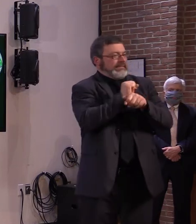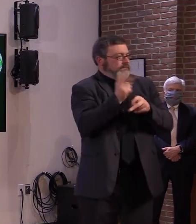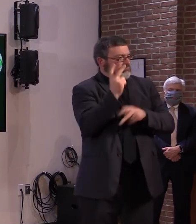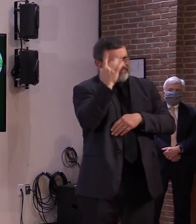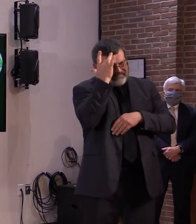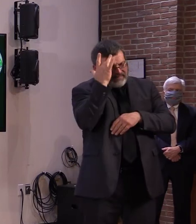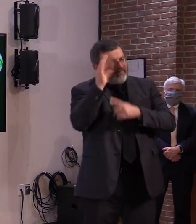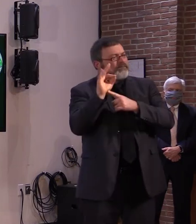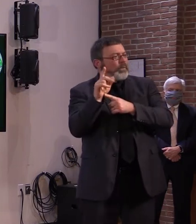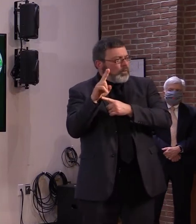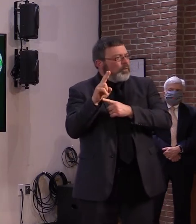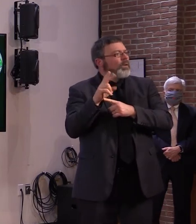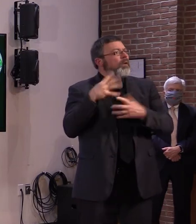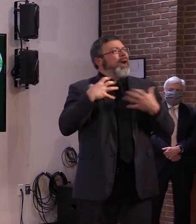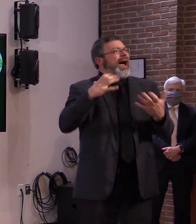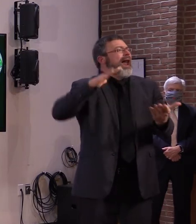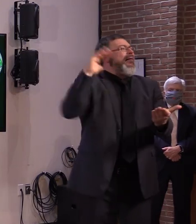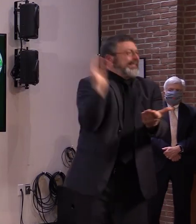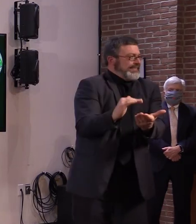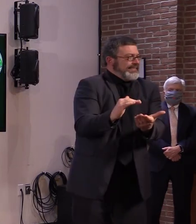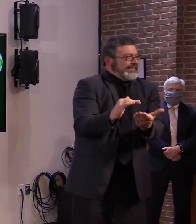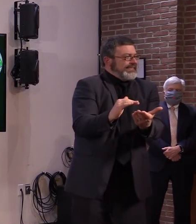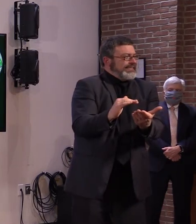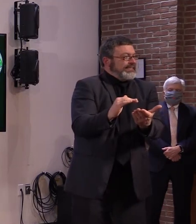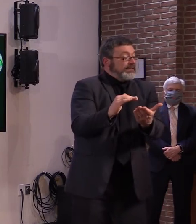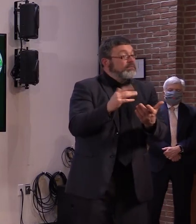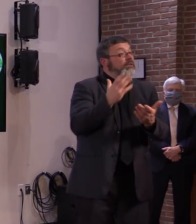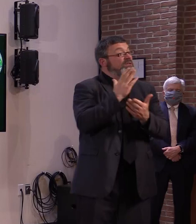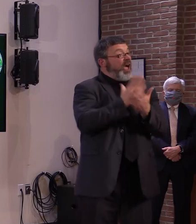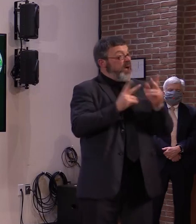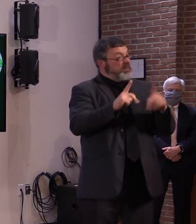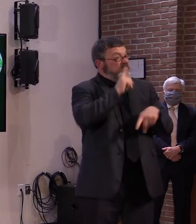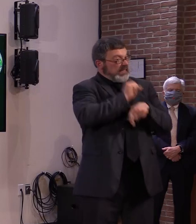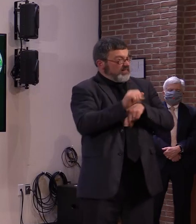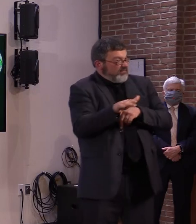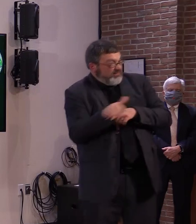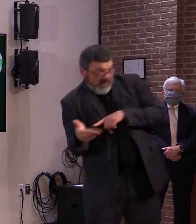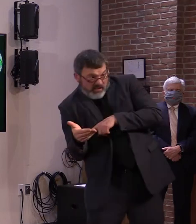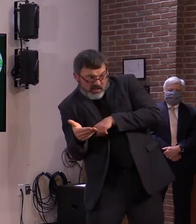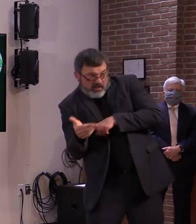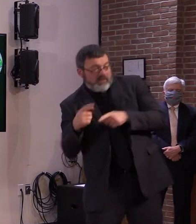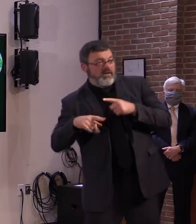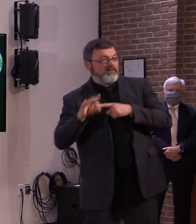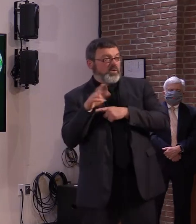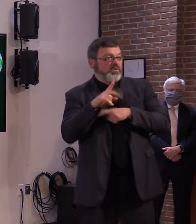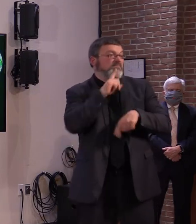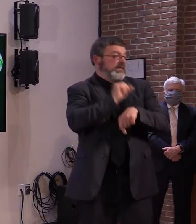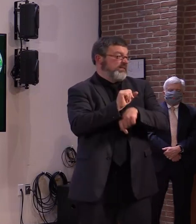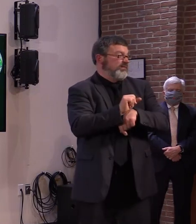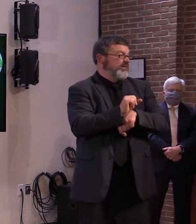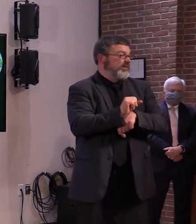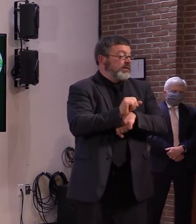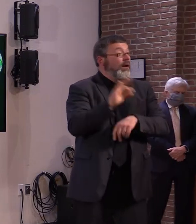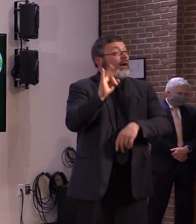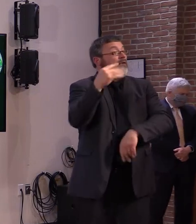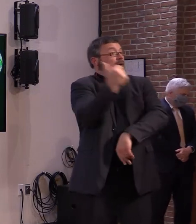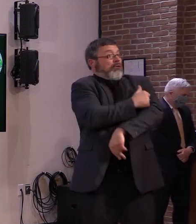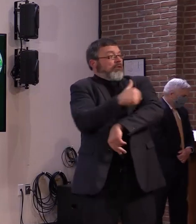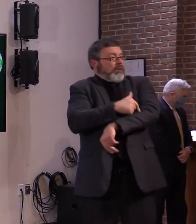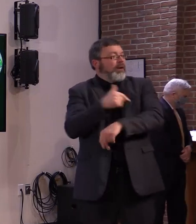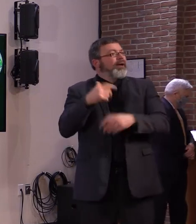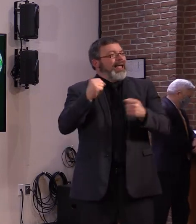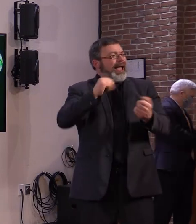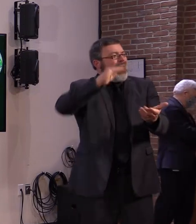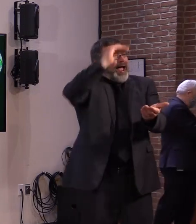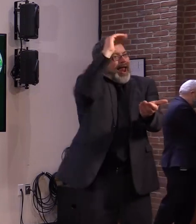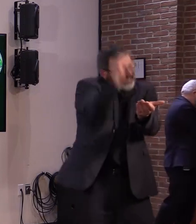died or have had devastating complications relating to the flu. Getting an influenza vaccine can prevent illness completely or